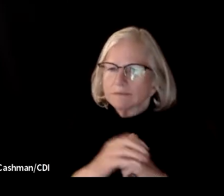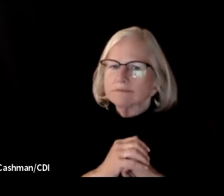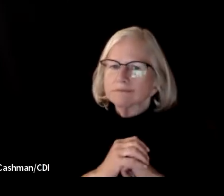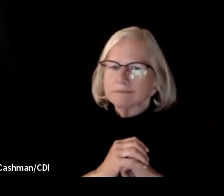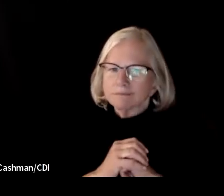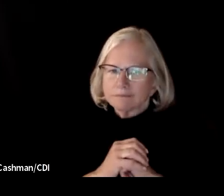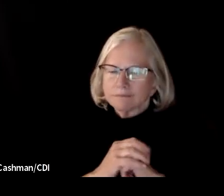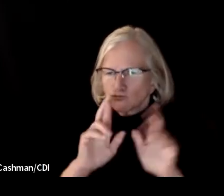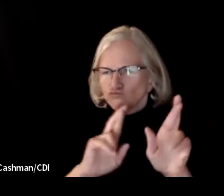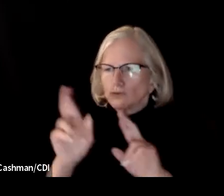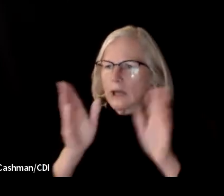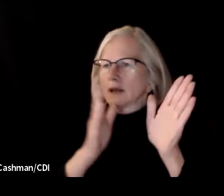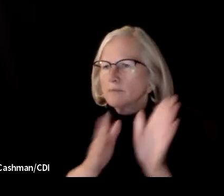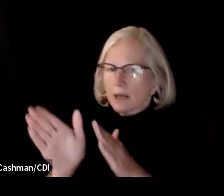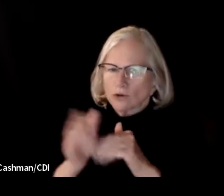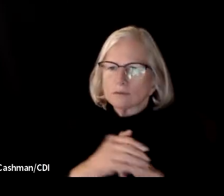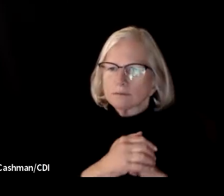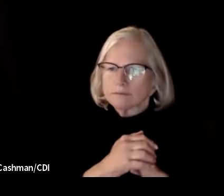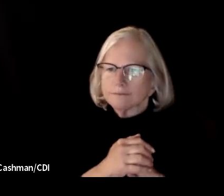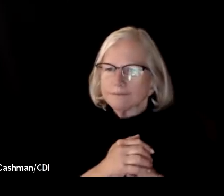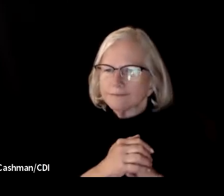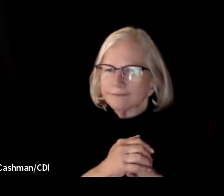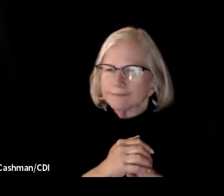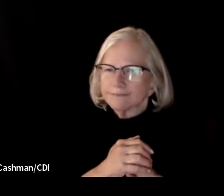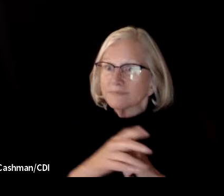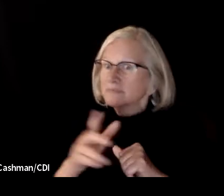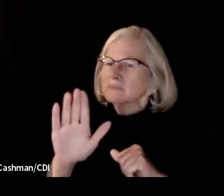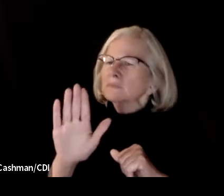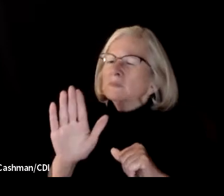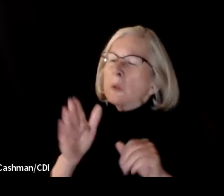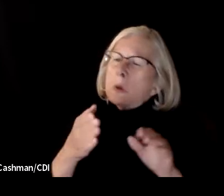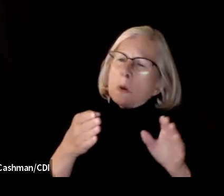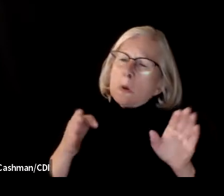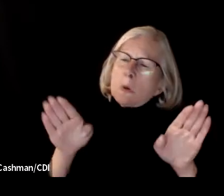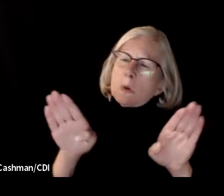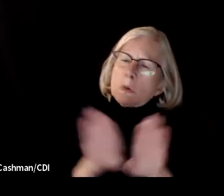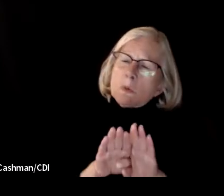that is not a school closure kind of mandate situation.